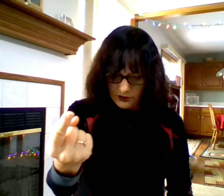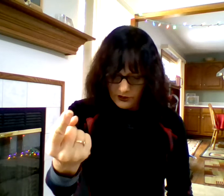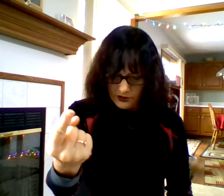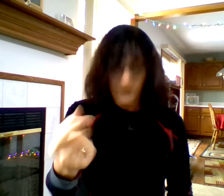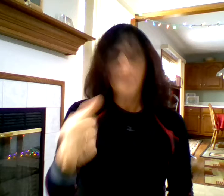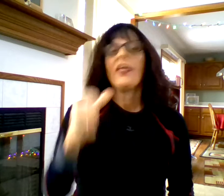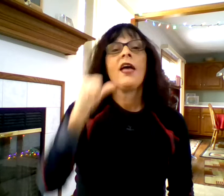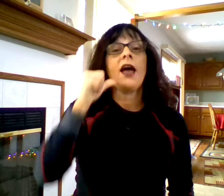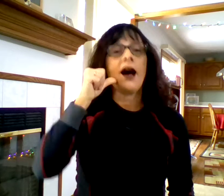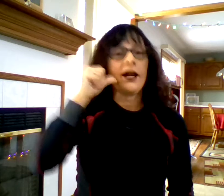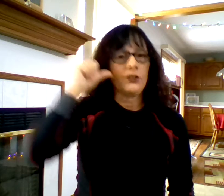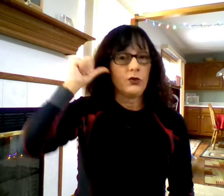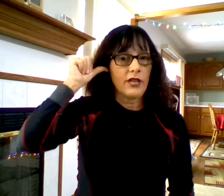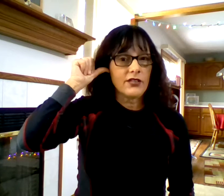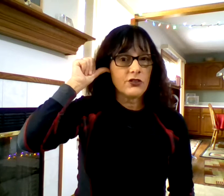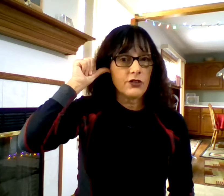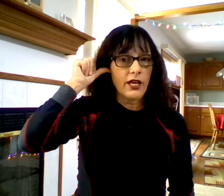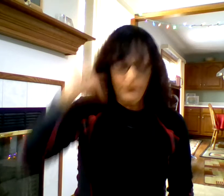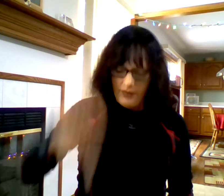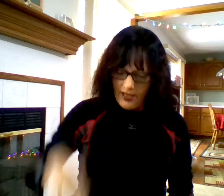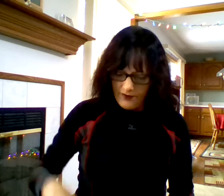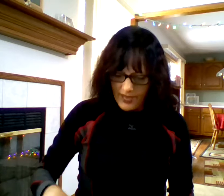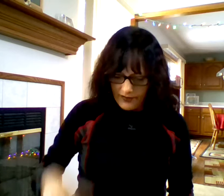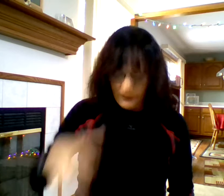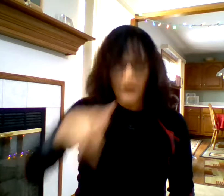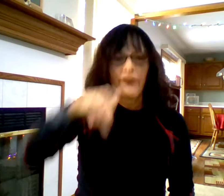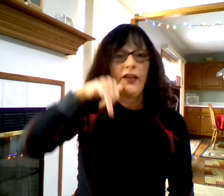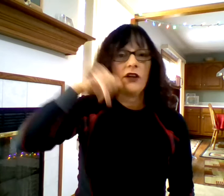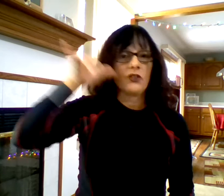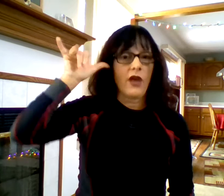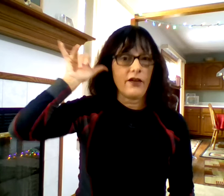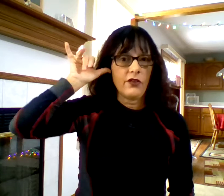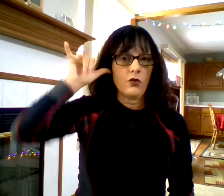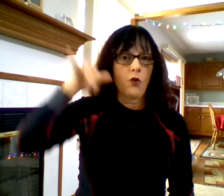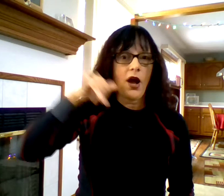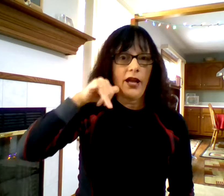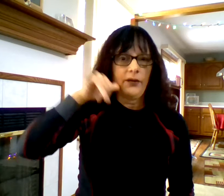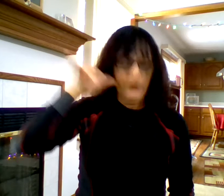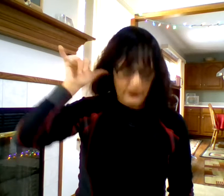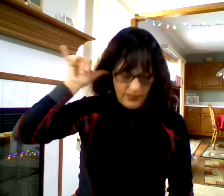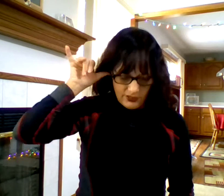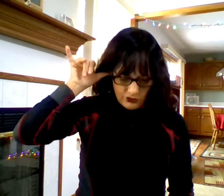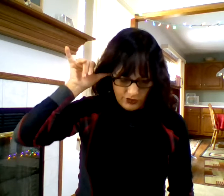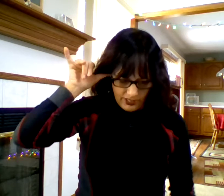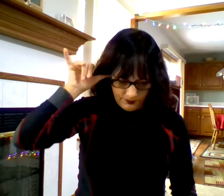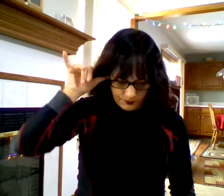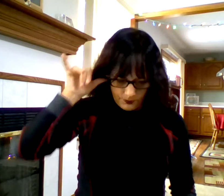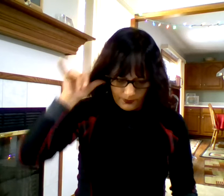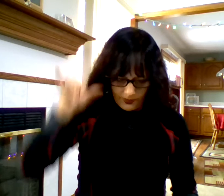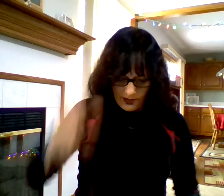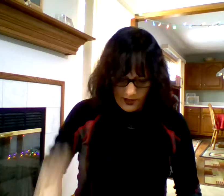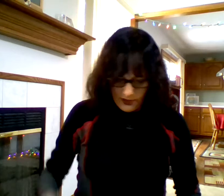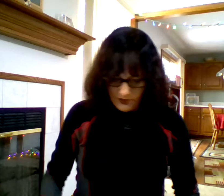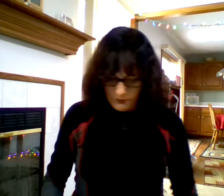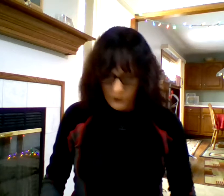Dollar, I do yesterday, they have that in there, and they also have the Y, yesterday. The movie